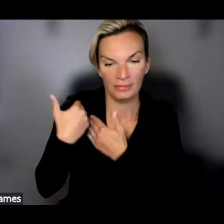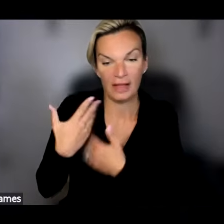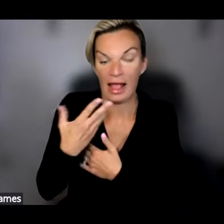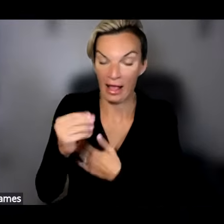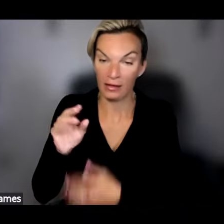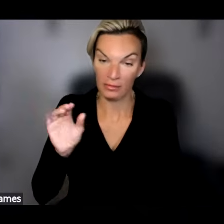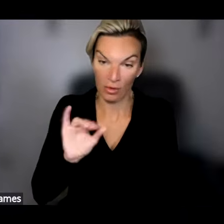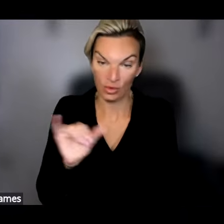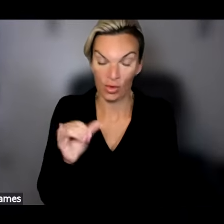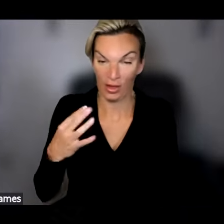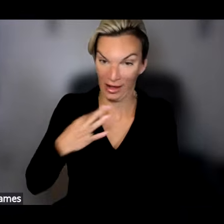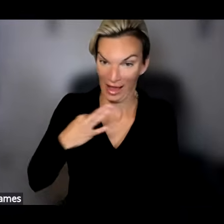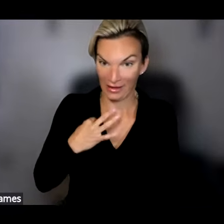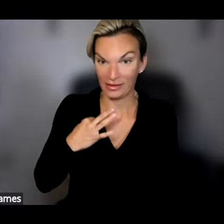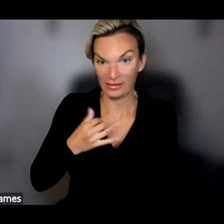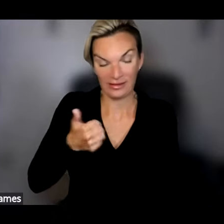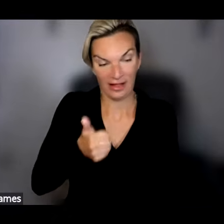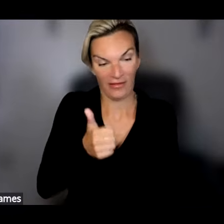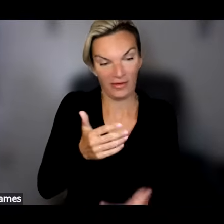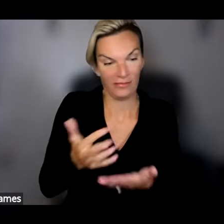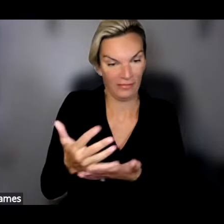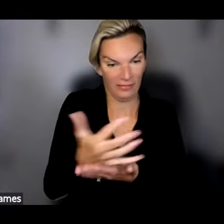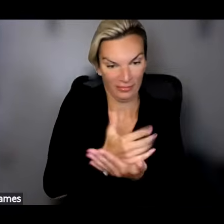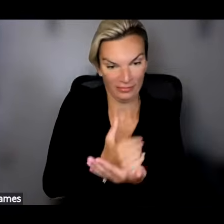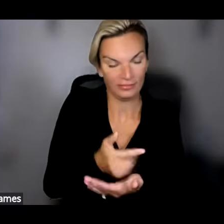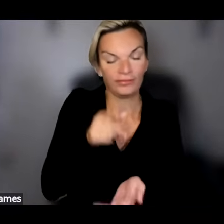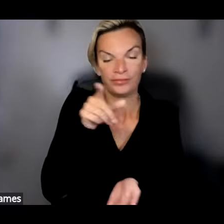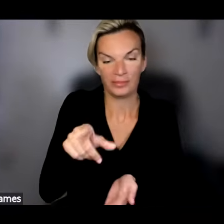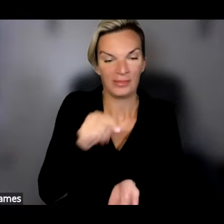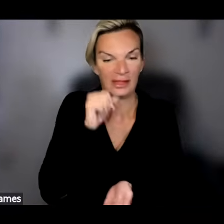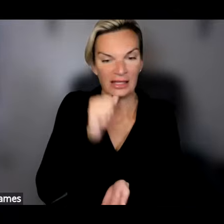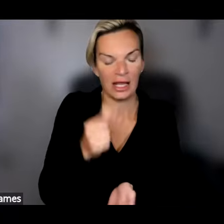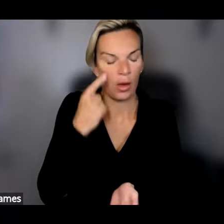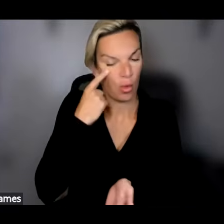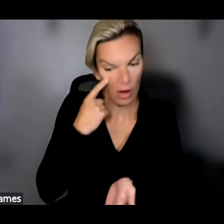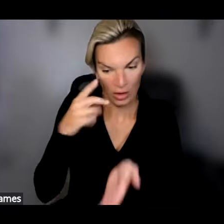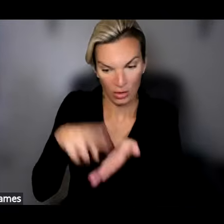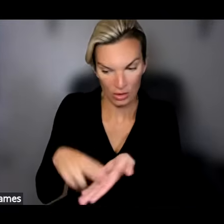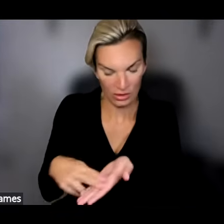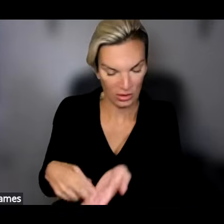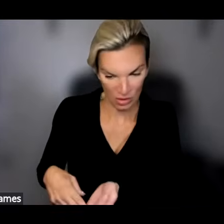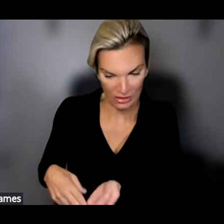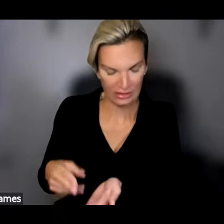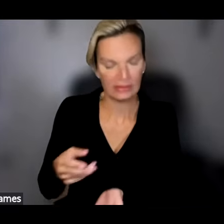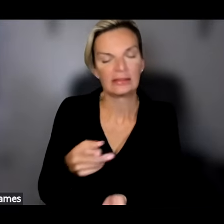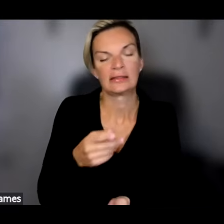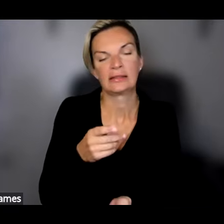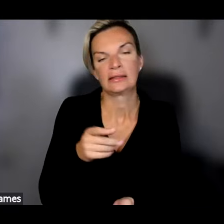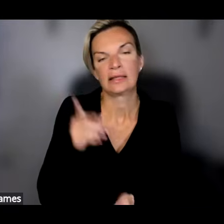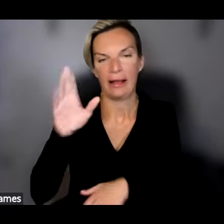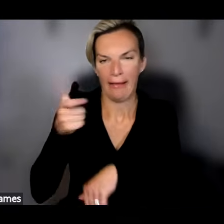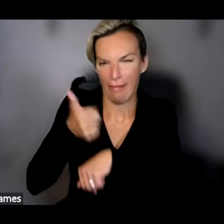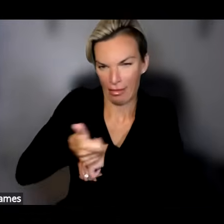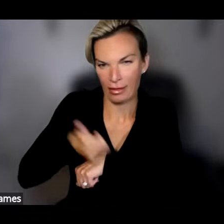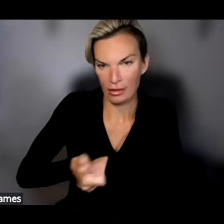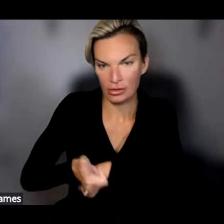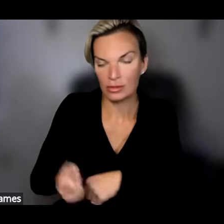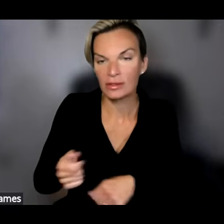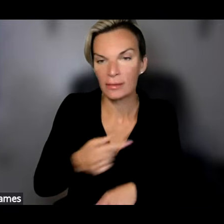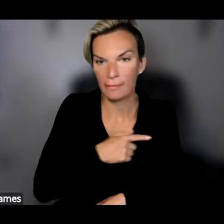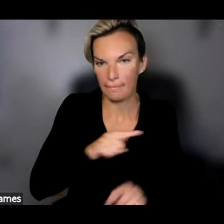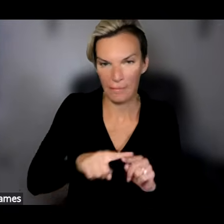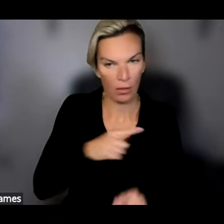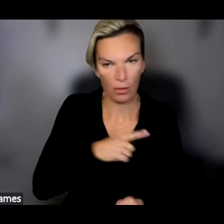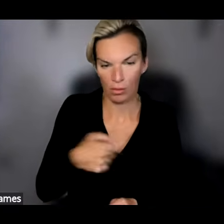that that the circulators did not actually witness. We are not making a recommendation to the board on that, and I think we'll hear about that as